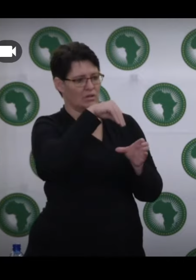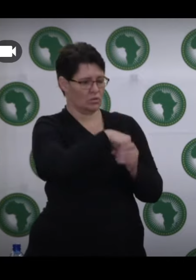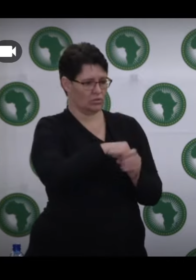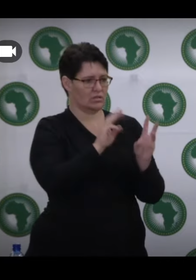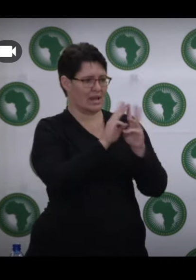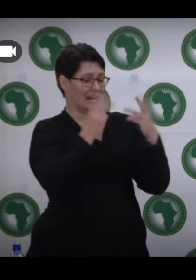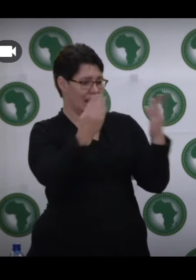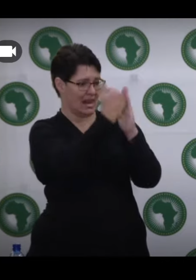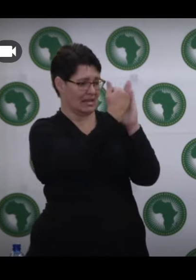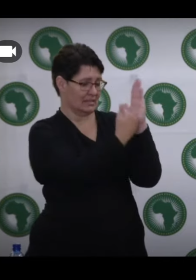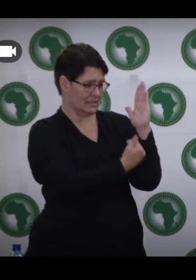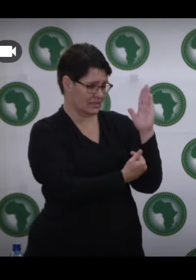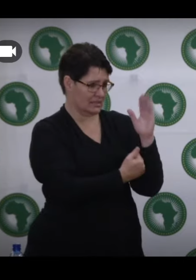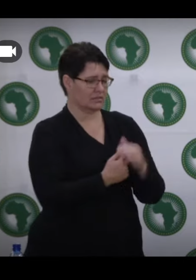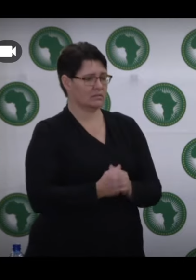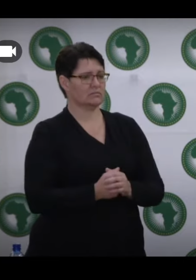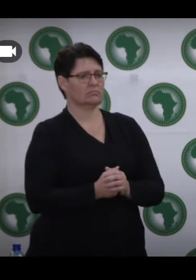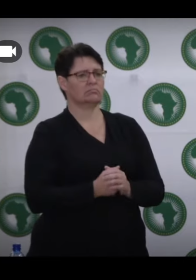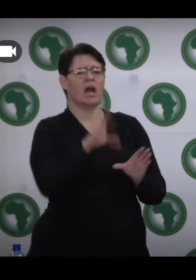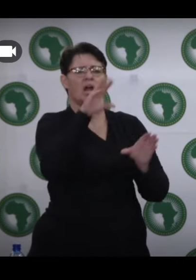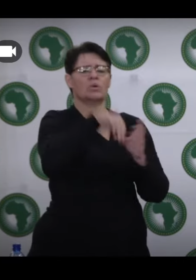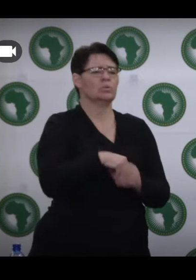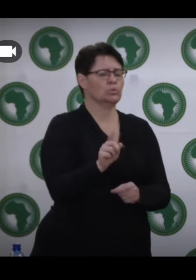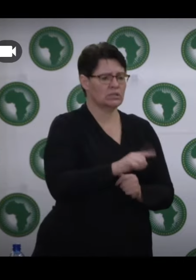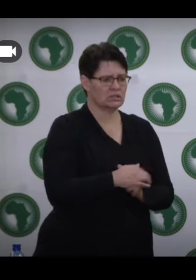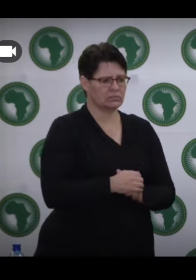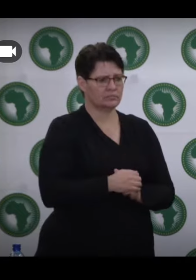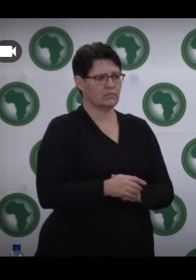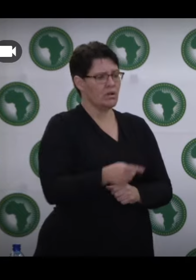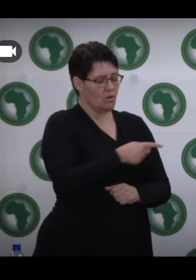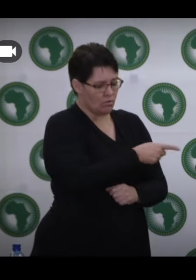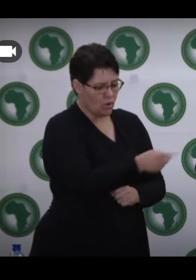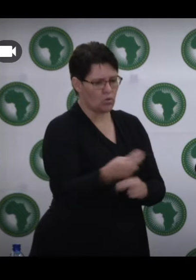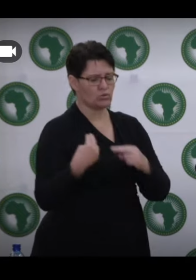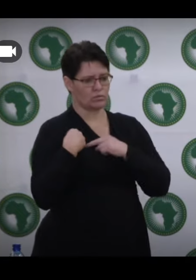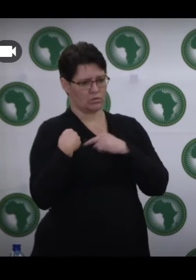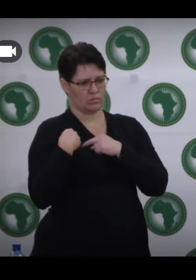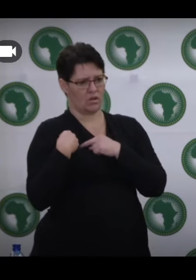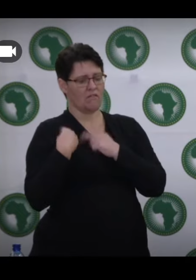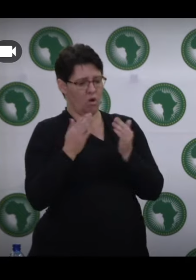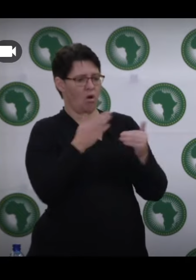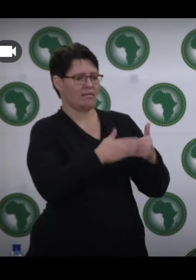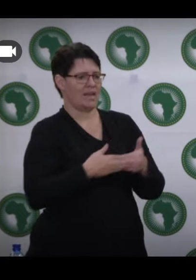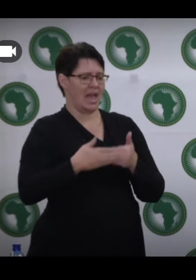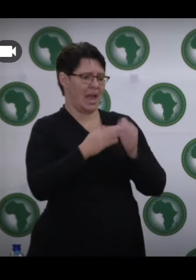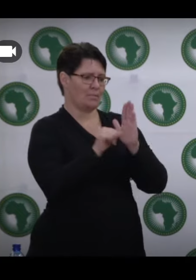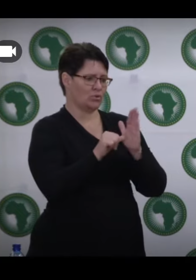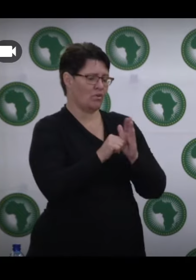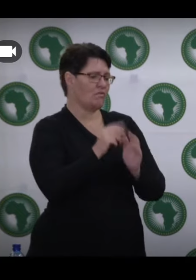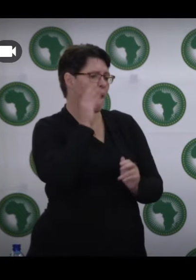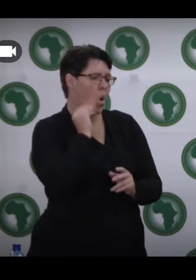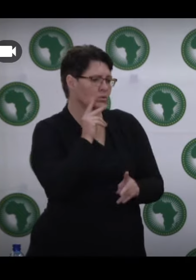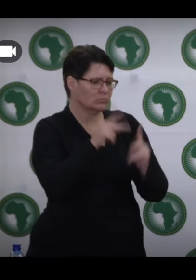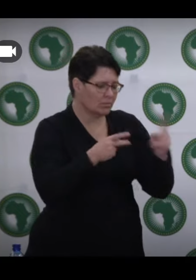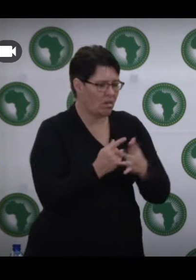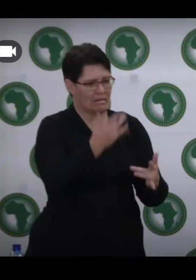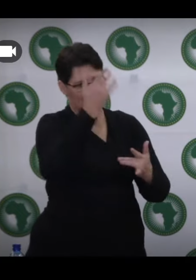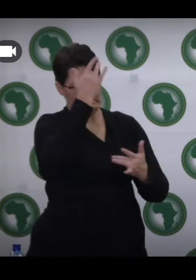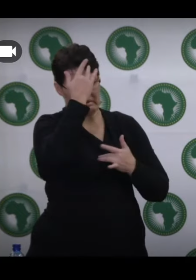in the gazetted list. They would include those responsible for essential care for the elderly and